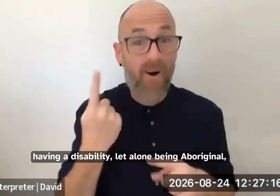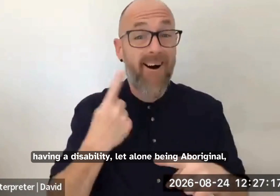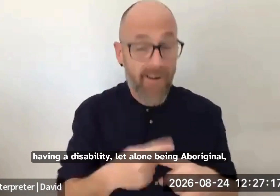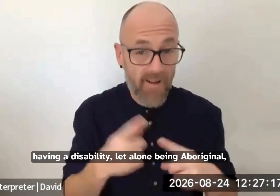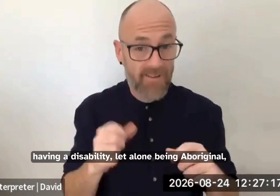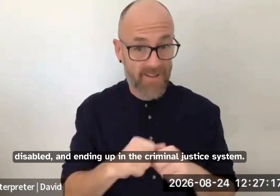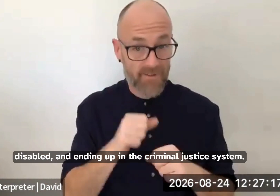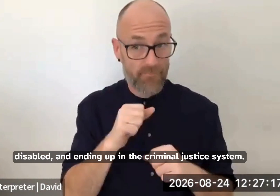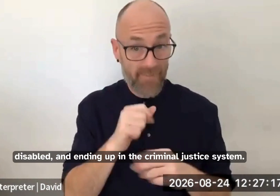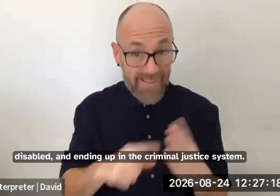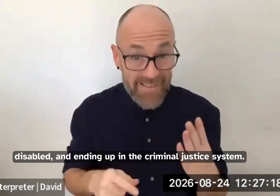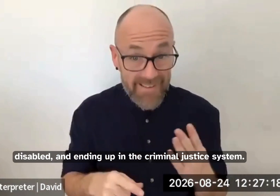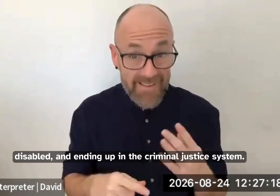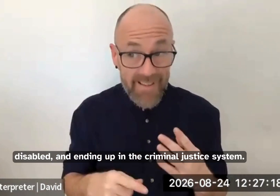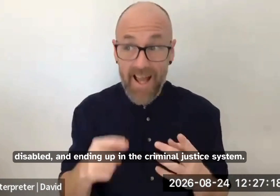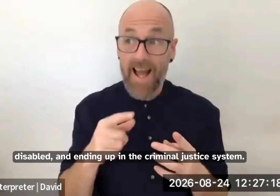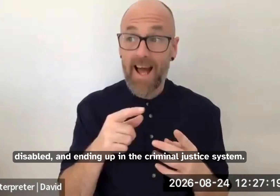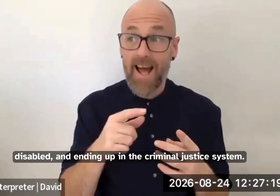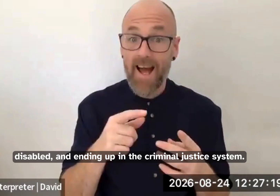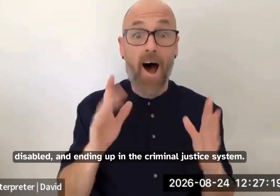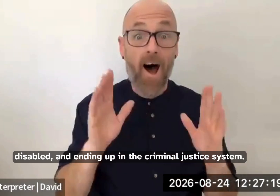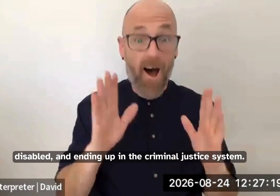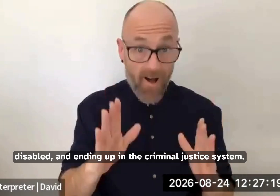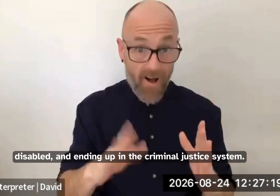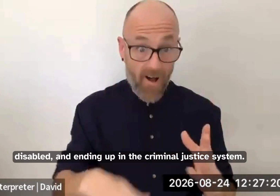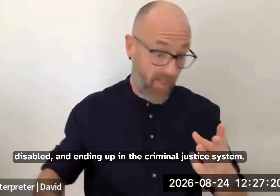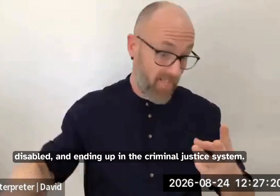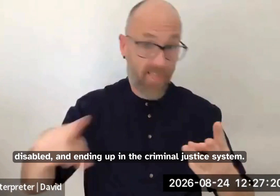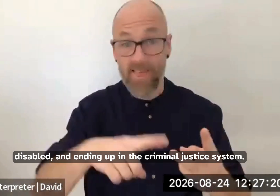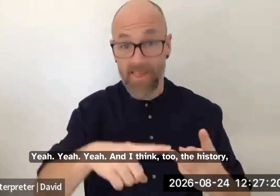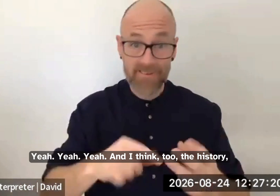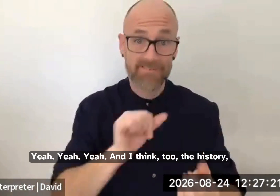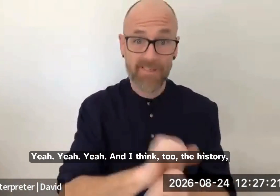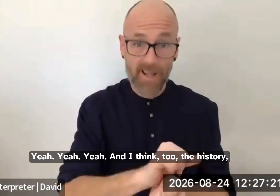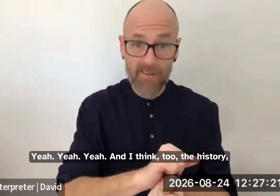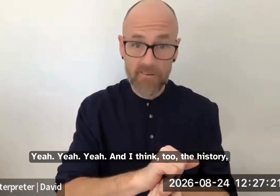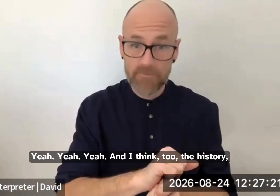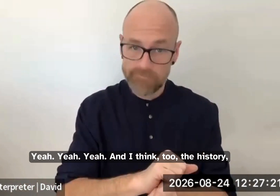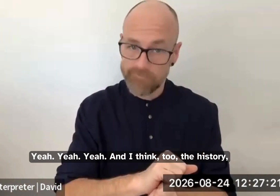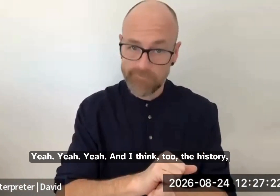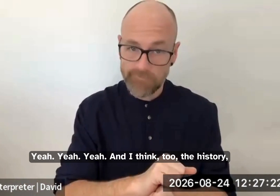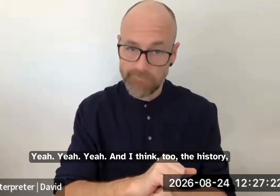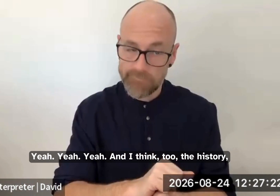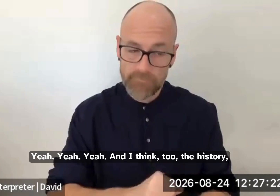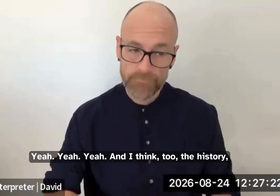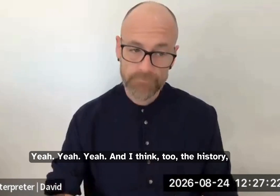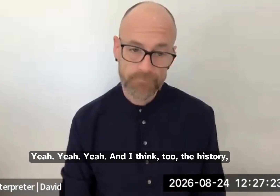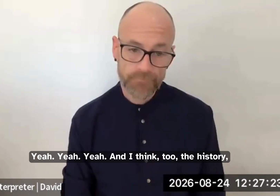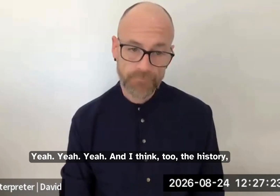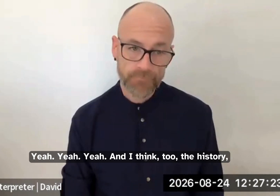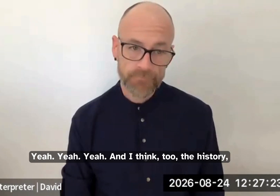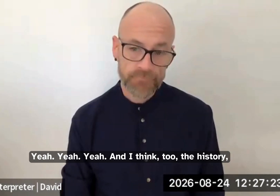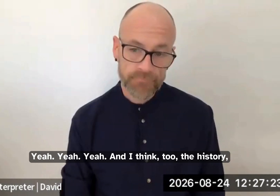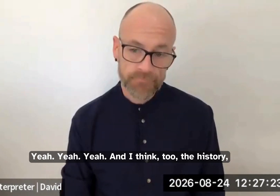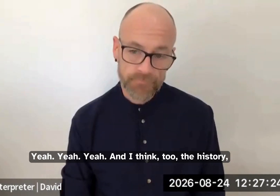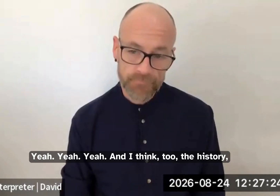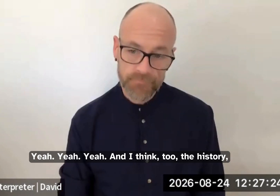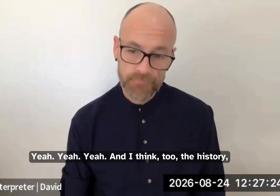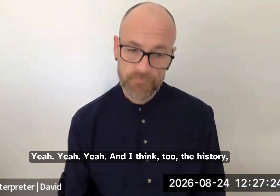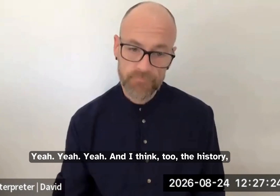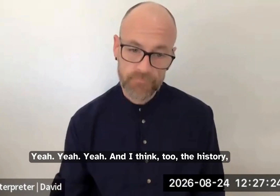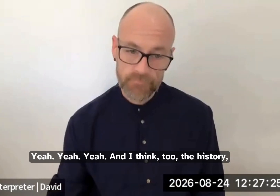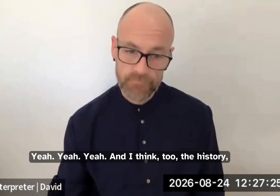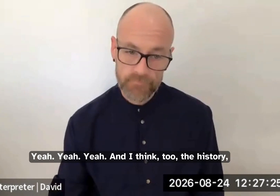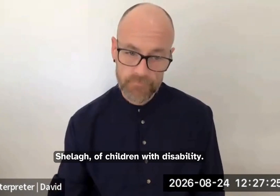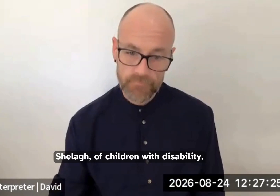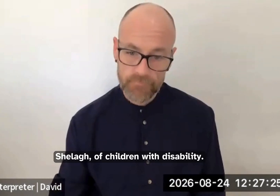alone being Aboriginal, disabled and ending up in the criminal justice system. Yeah. And I think too